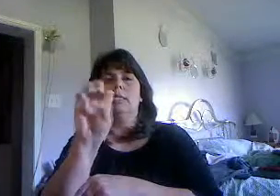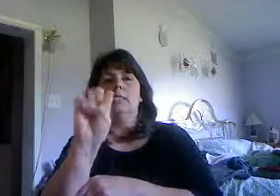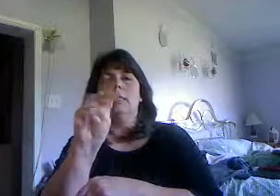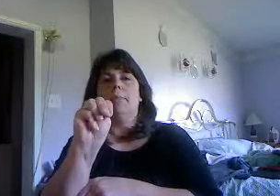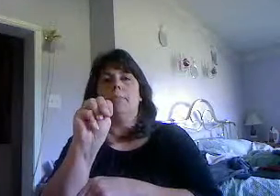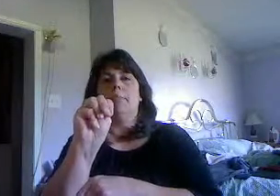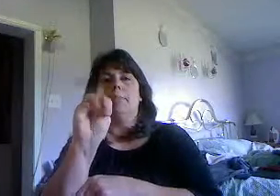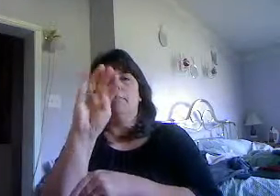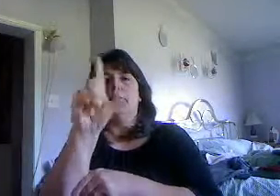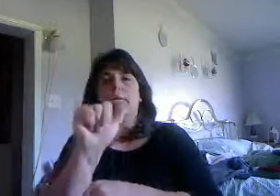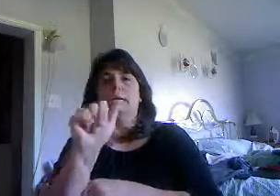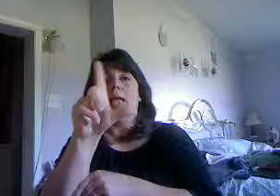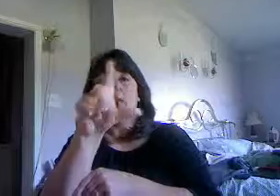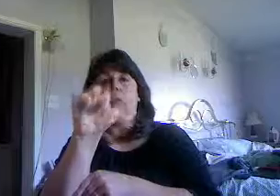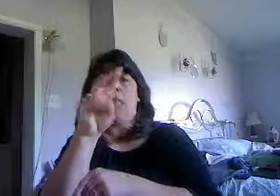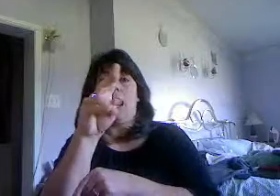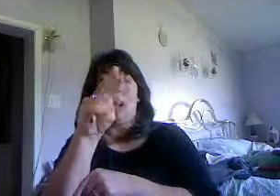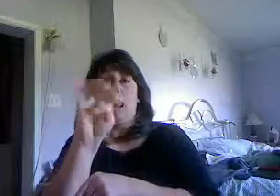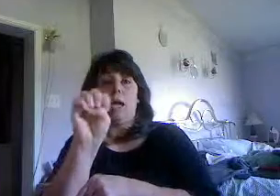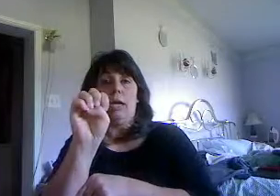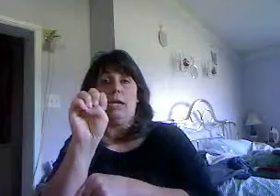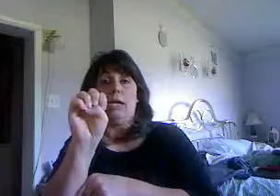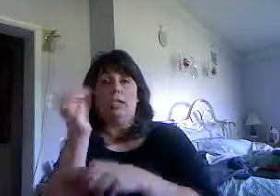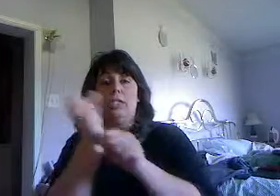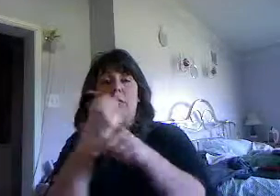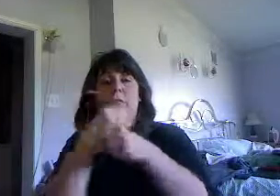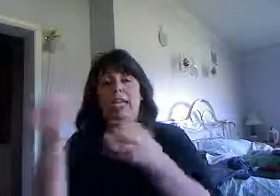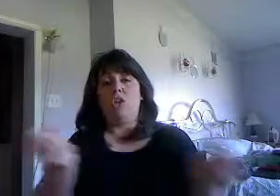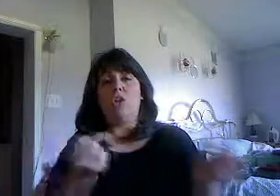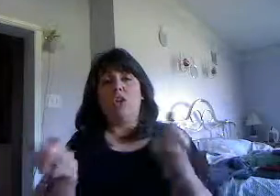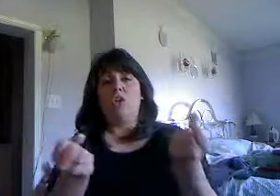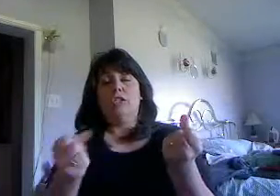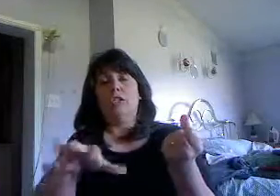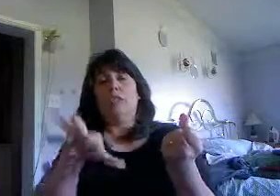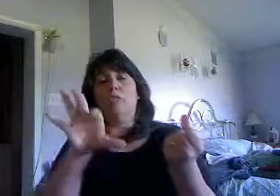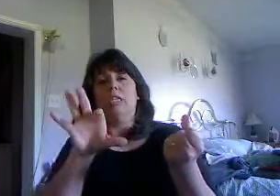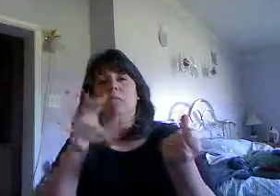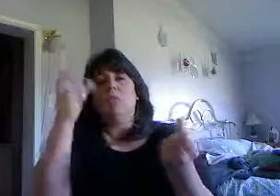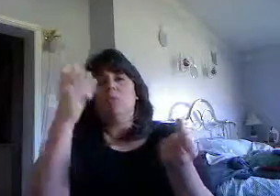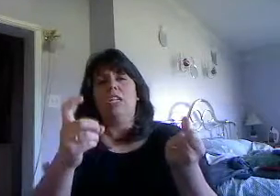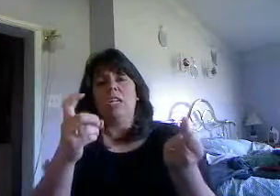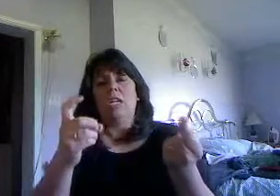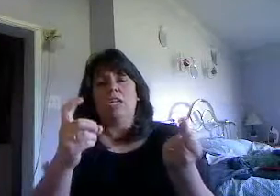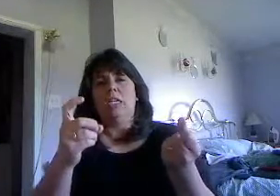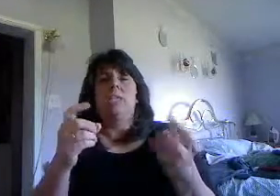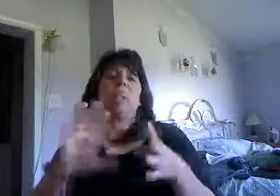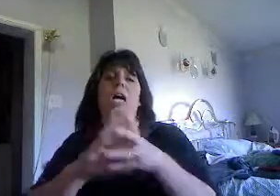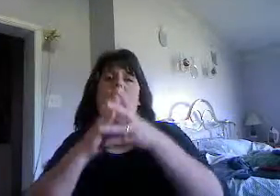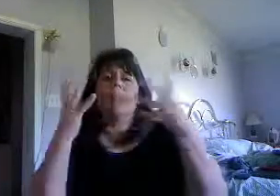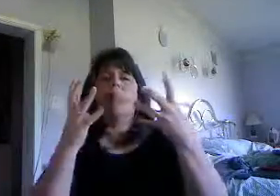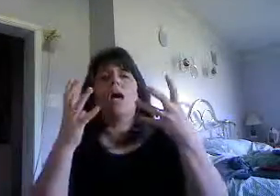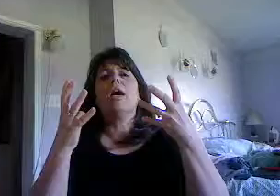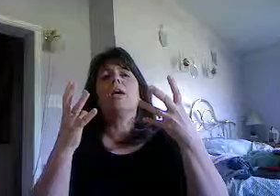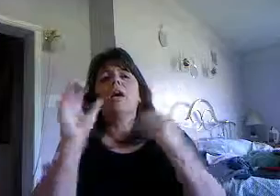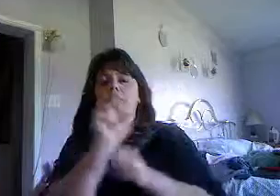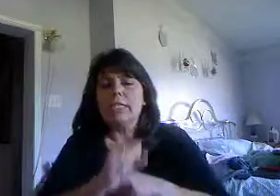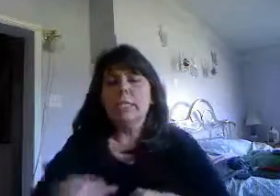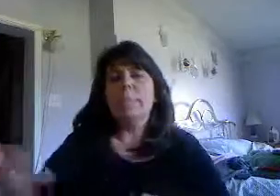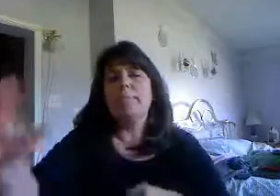need large amounts of land and space for that kind of production. So if you think about an automobile plant, they need a lot of land and a lot